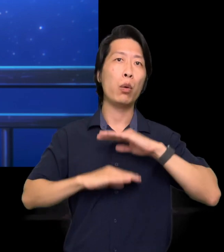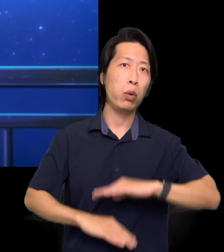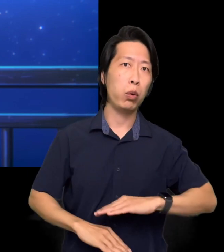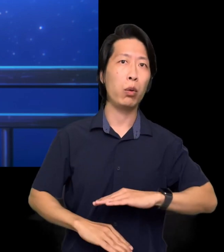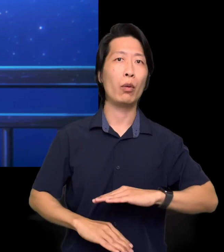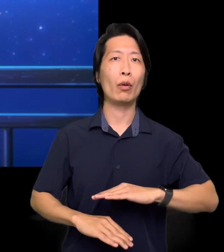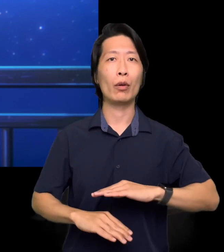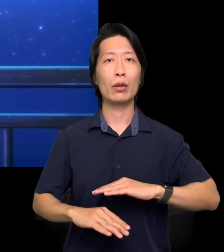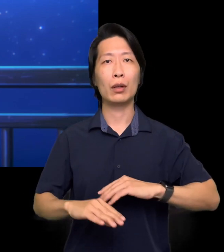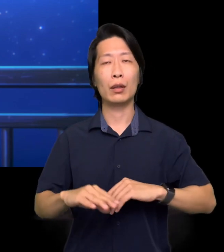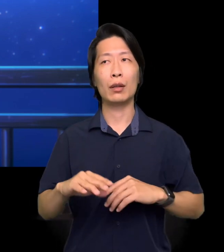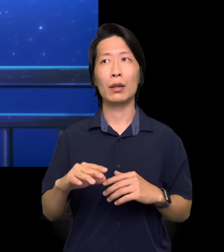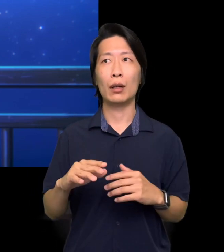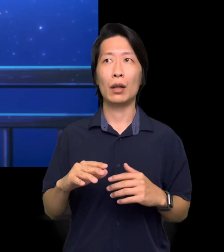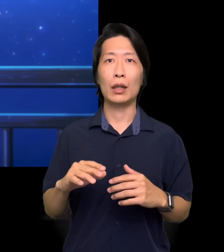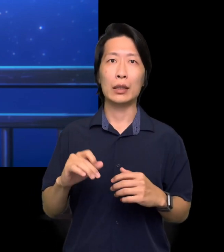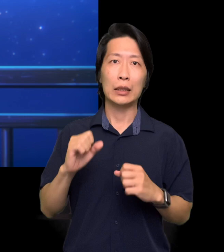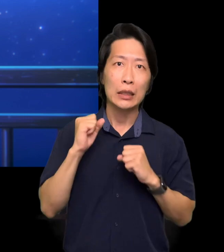like relief,